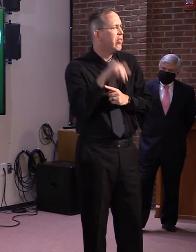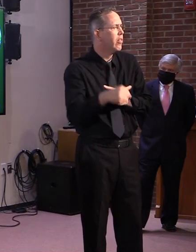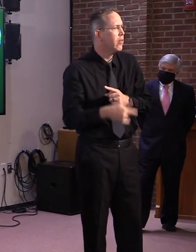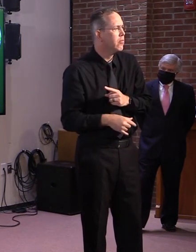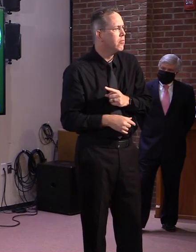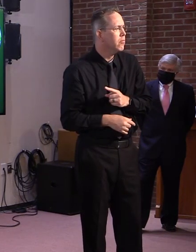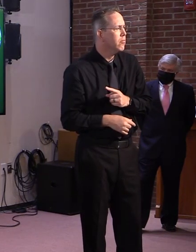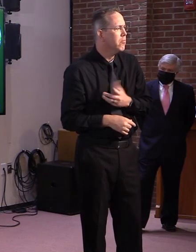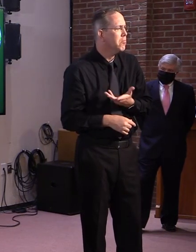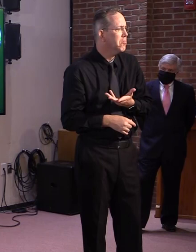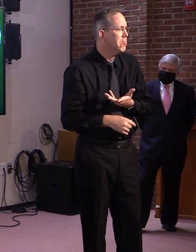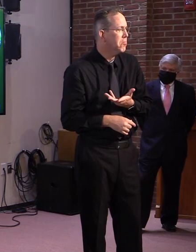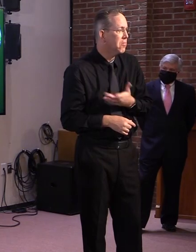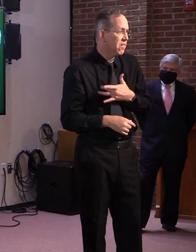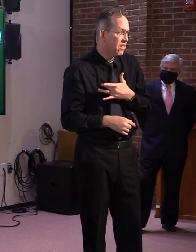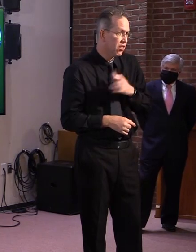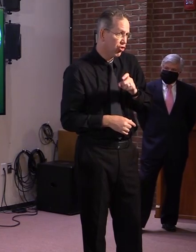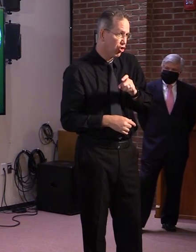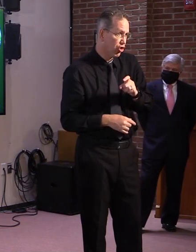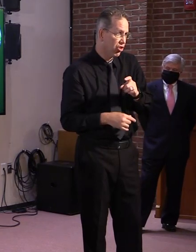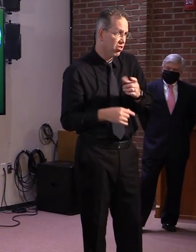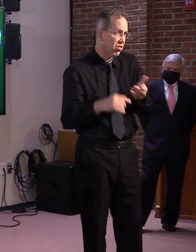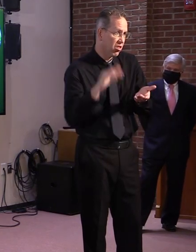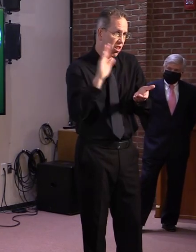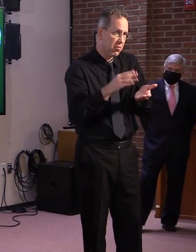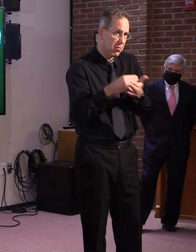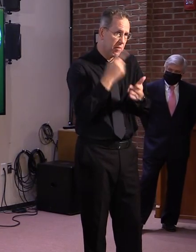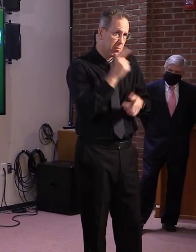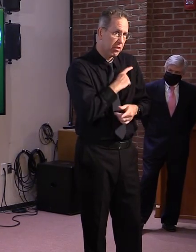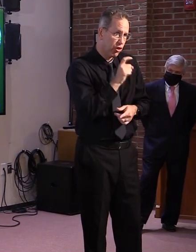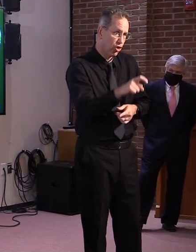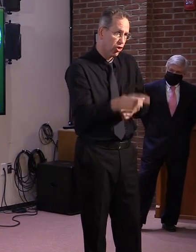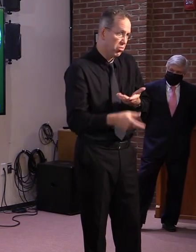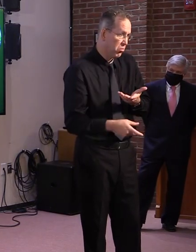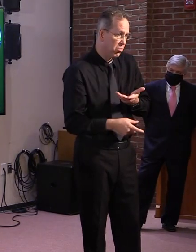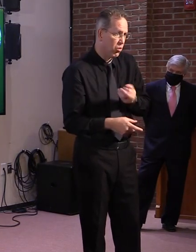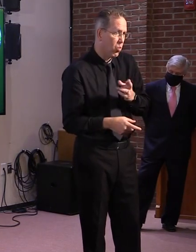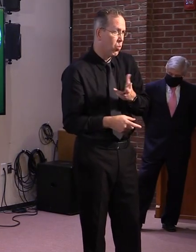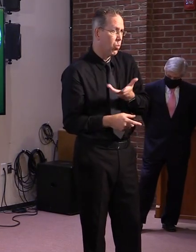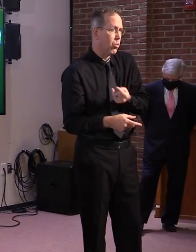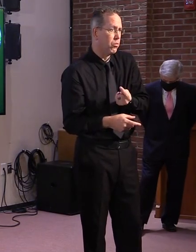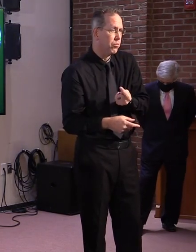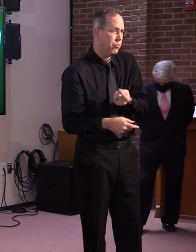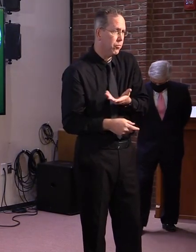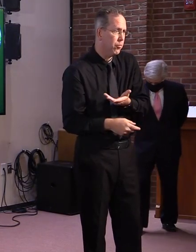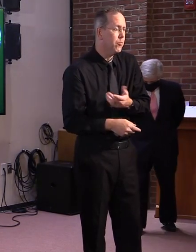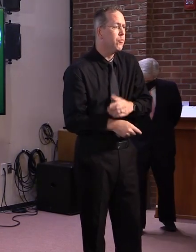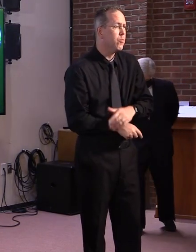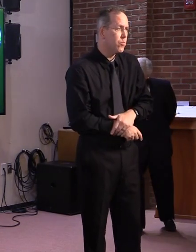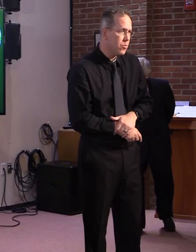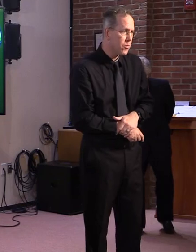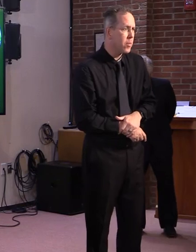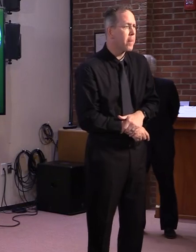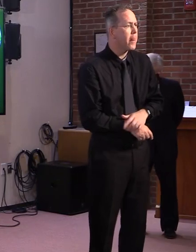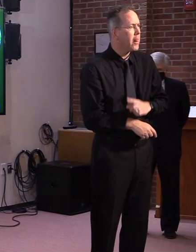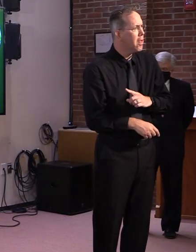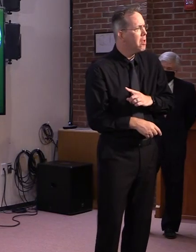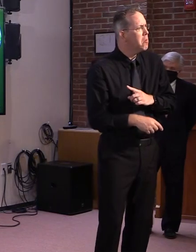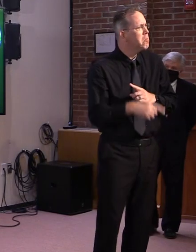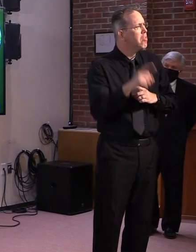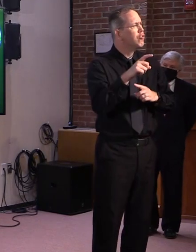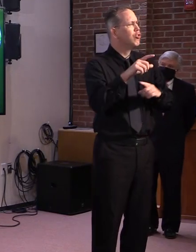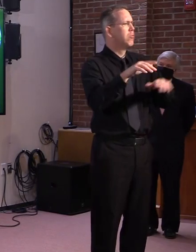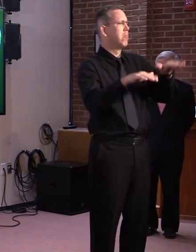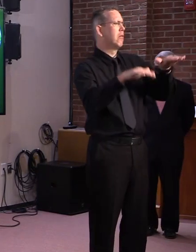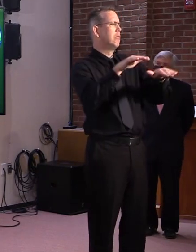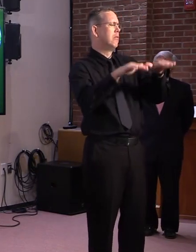to shrink the footprint of law enforcement. Yeah, I think we can do both in some respects. I believe